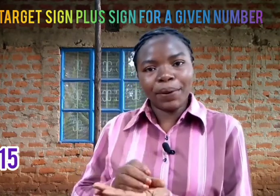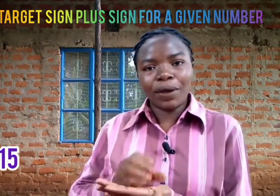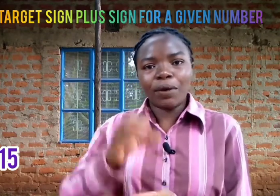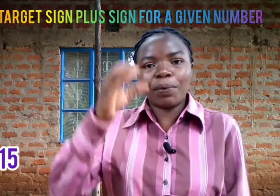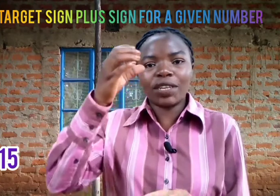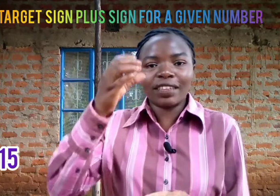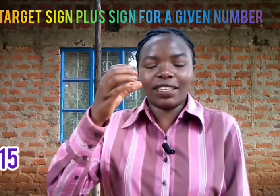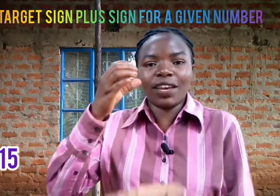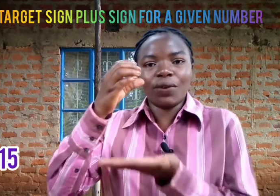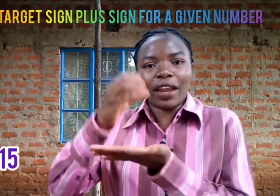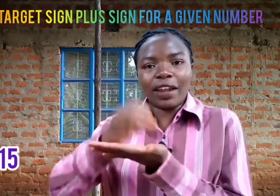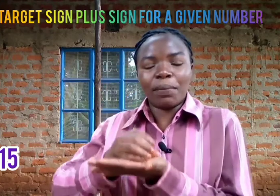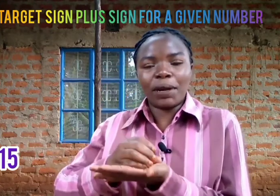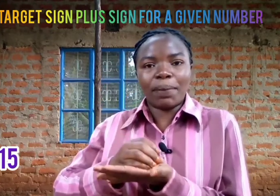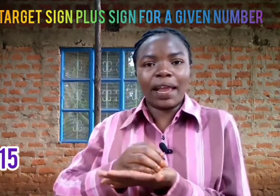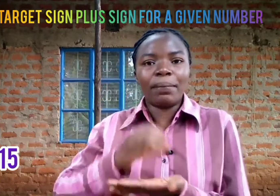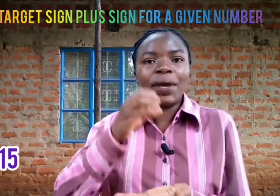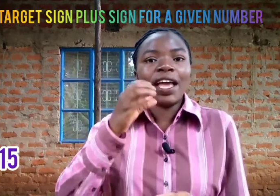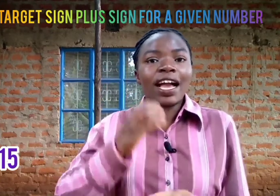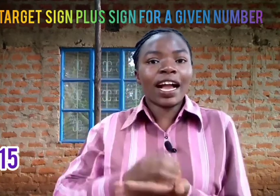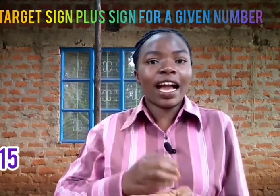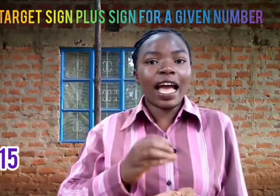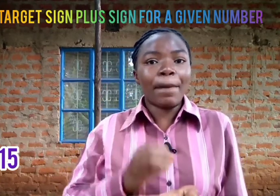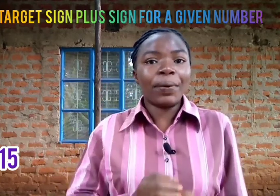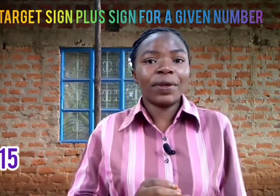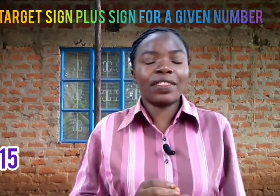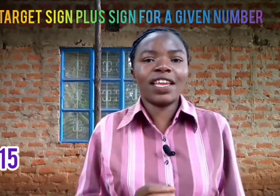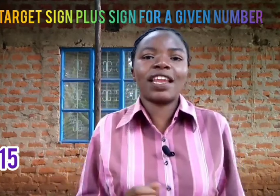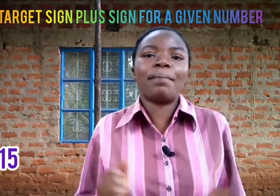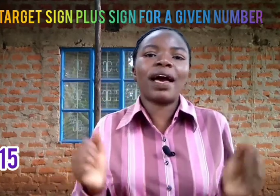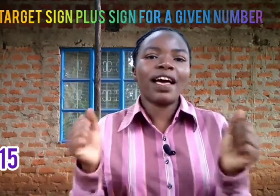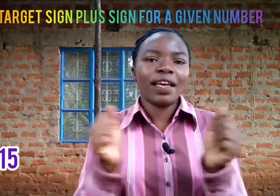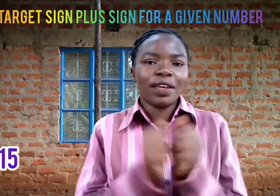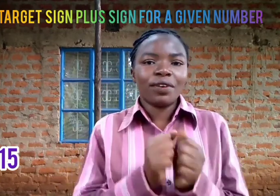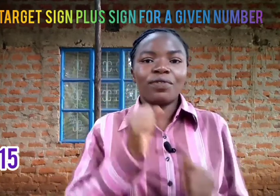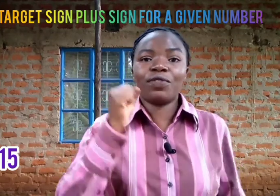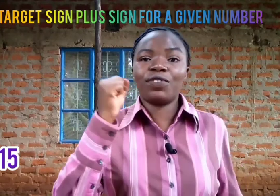we put a C on an open palm. Cap, then number 15.